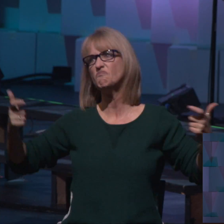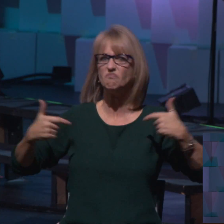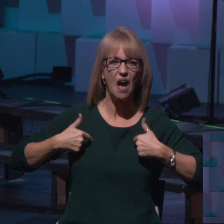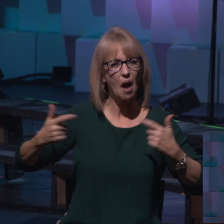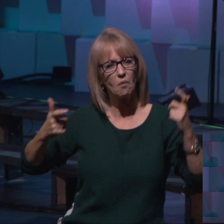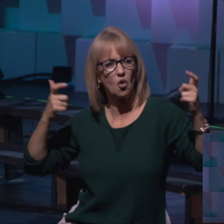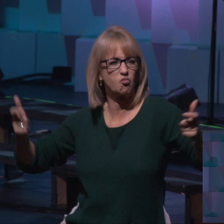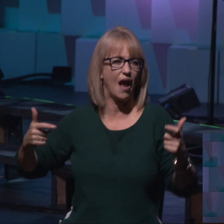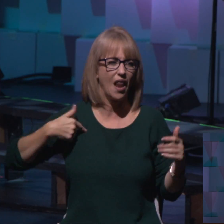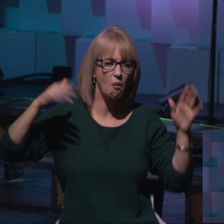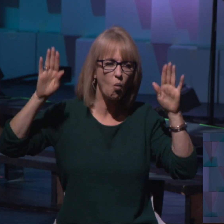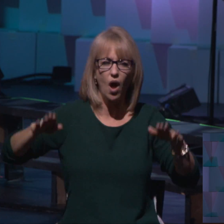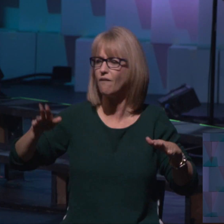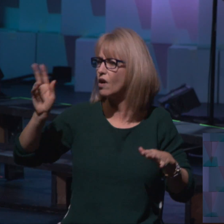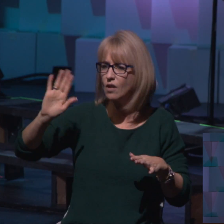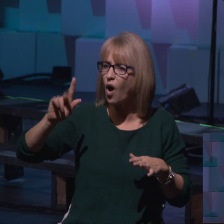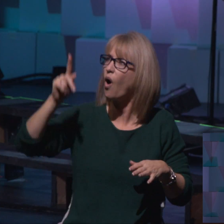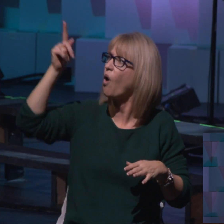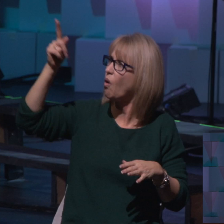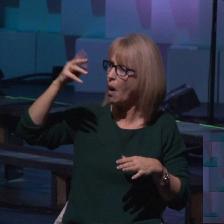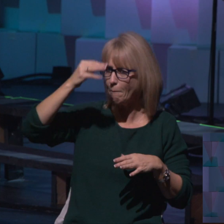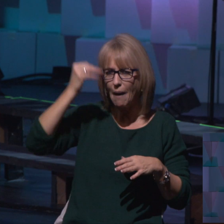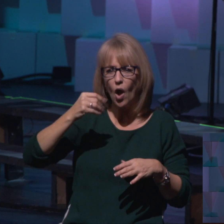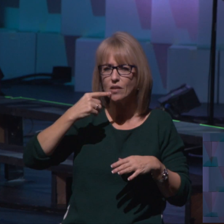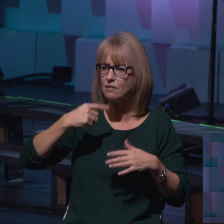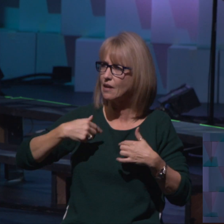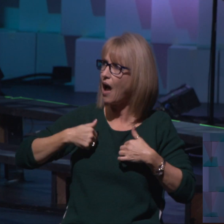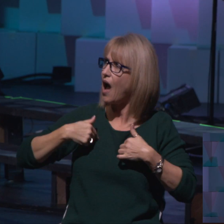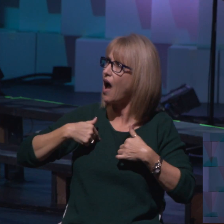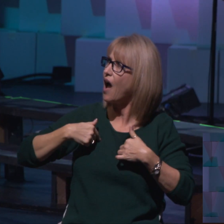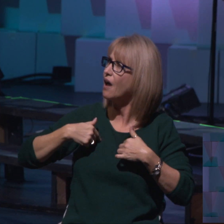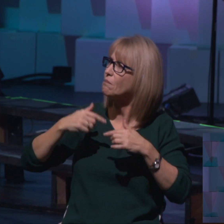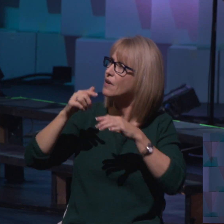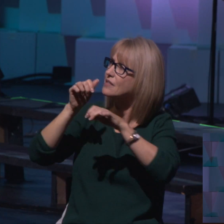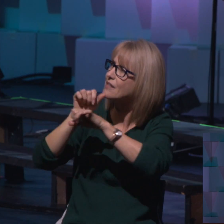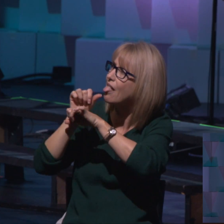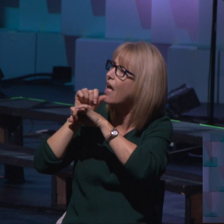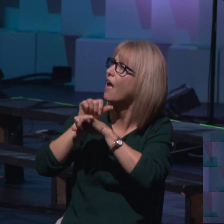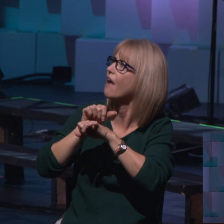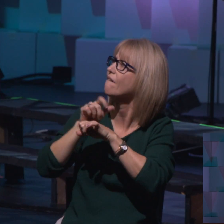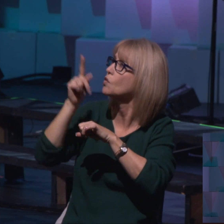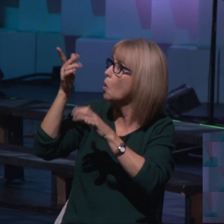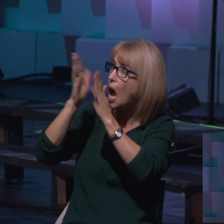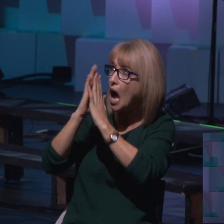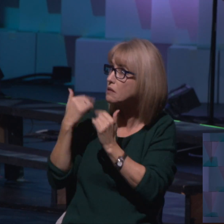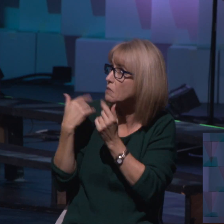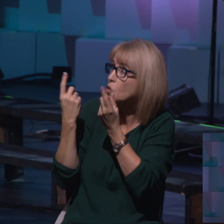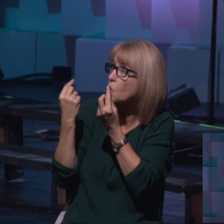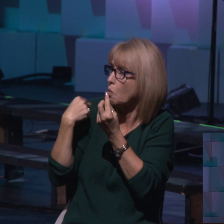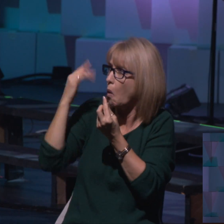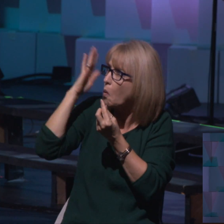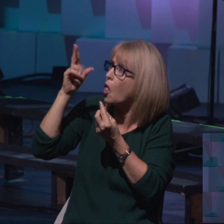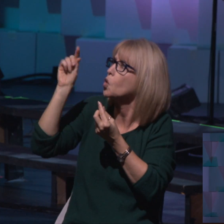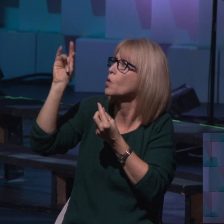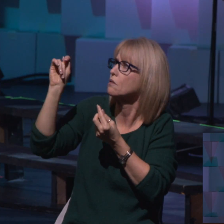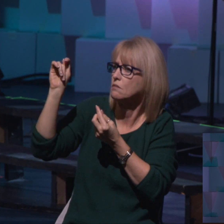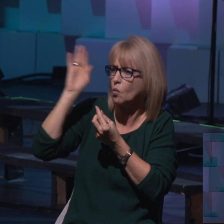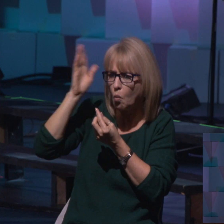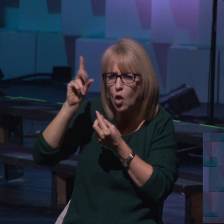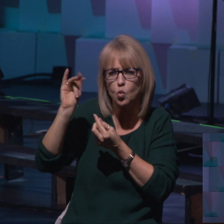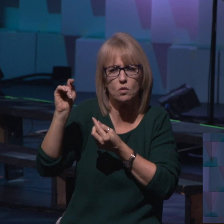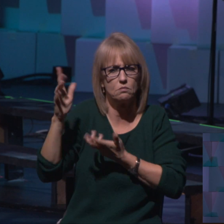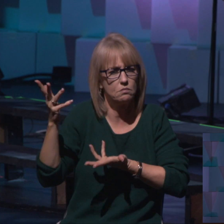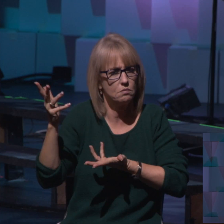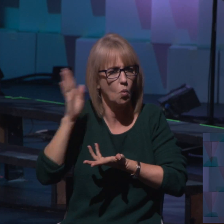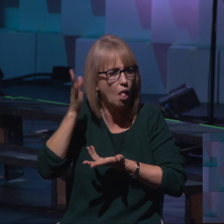very humble state. And she sees herself as a slave that I will do whatever you ask me to do, God. And